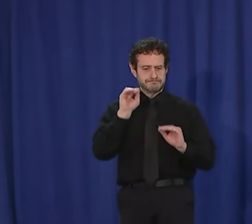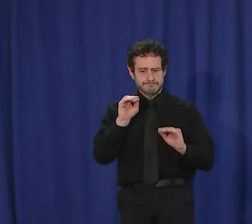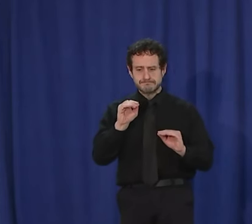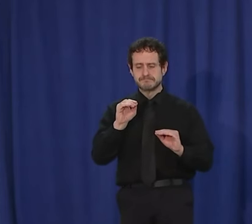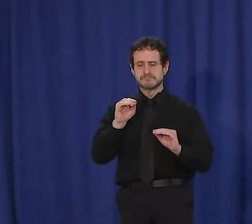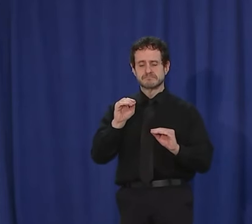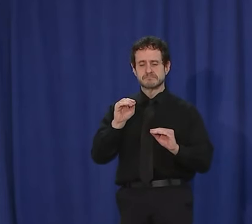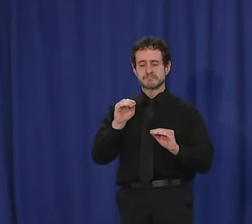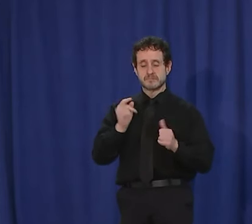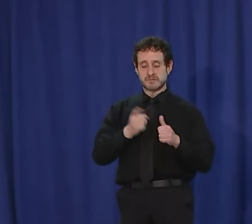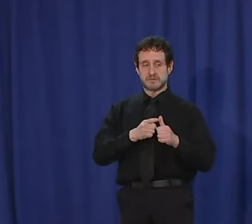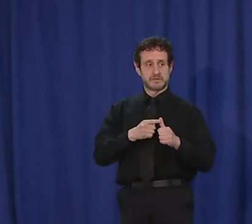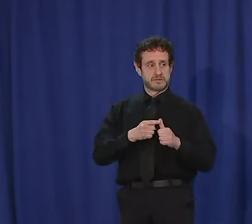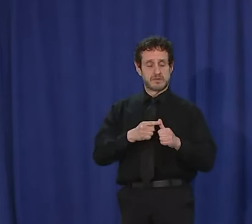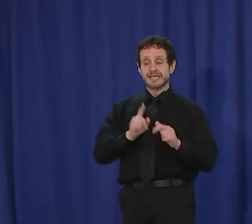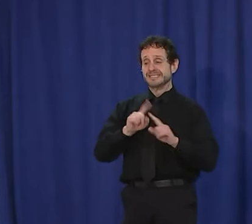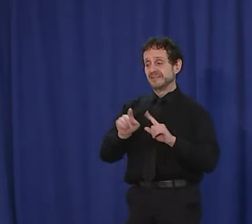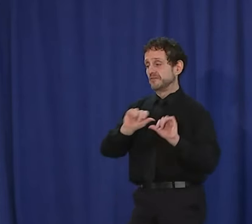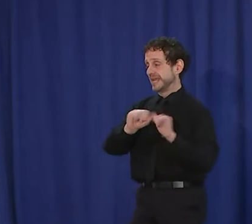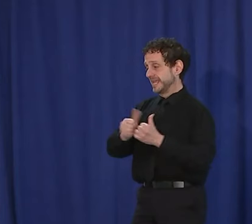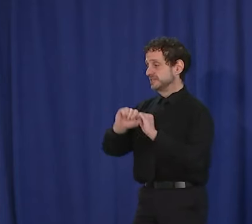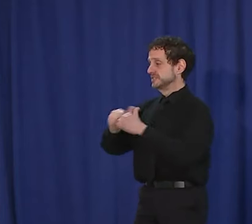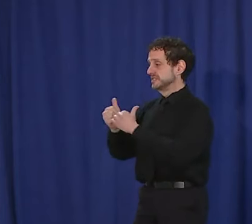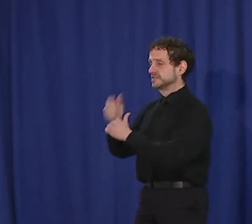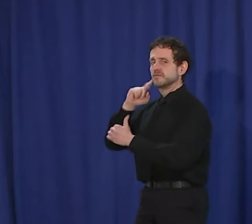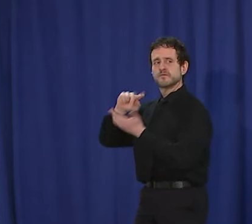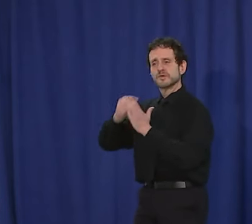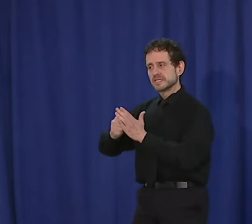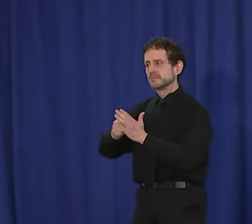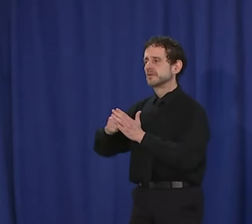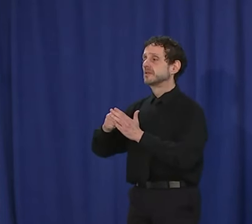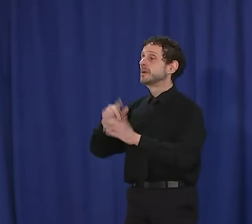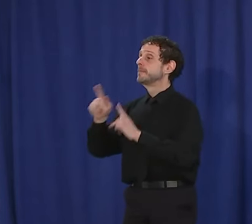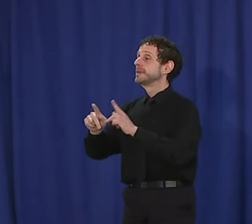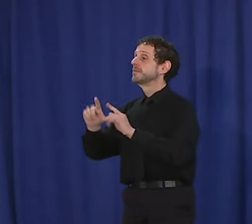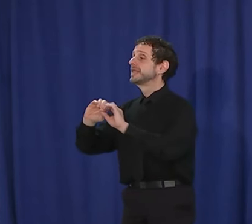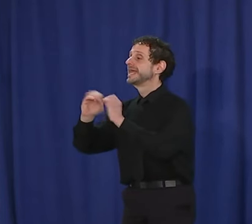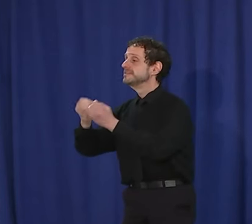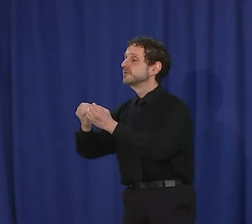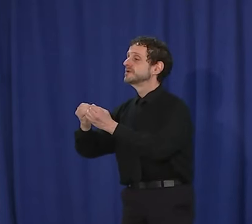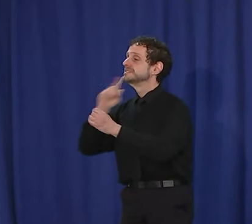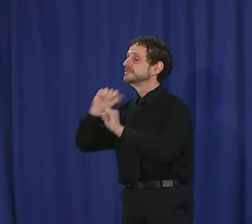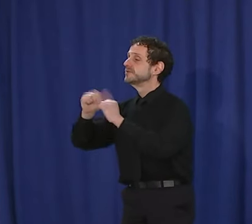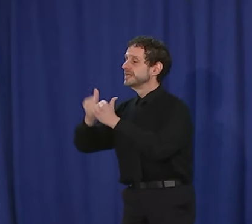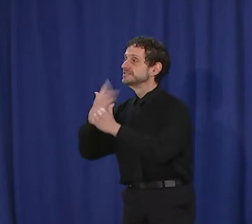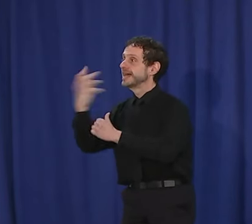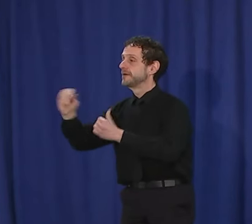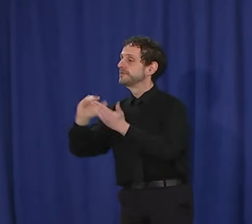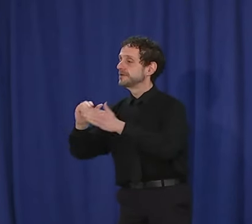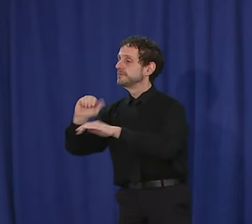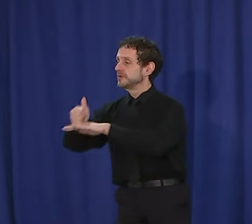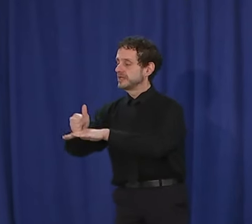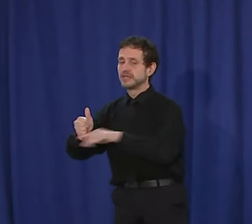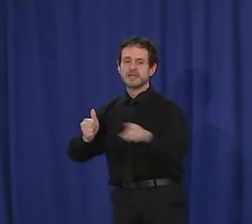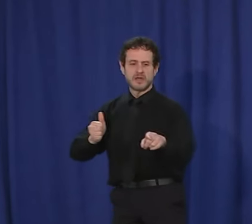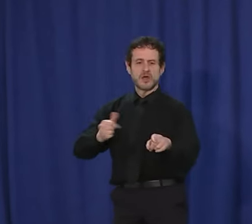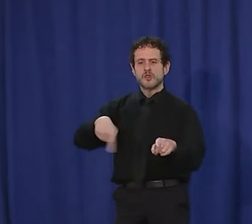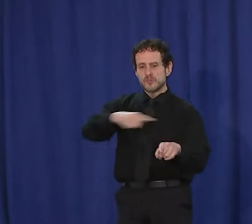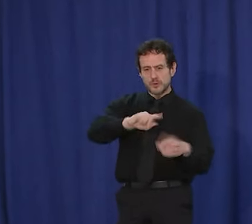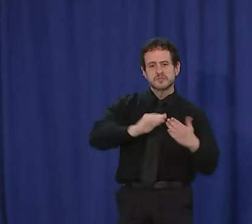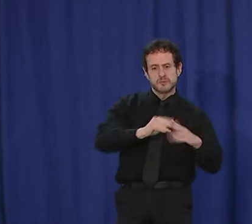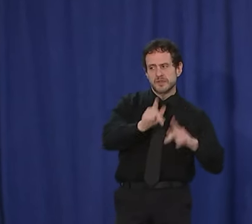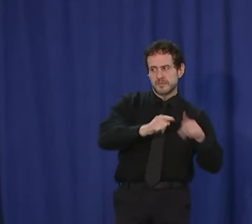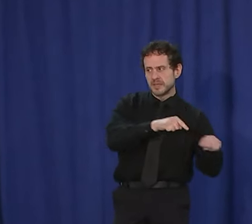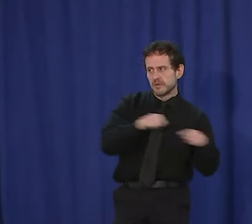our delegate agencies, meaning community-based neighborhood organizations who have legitimacy and credibility in